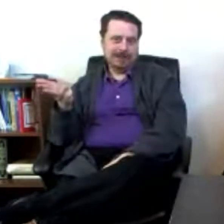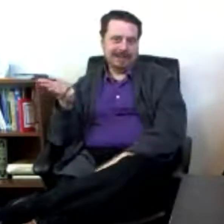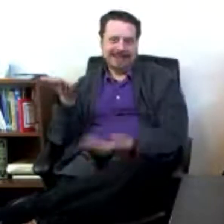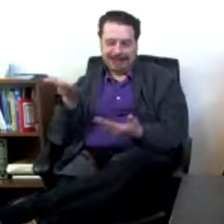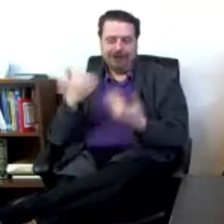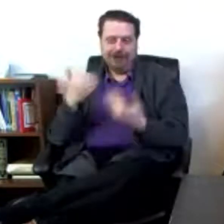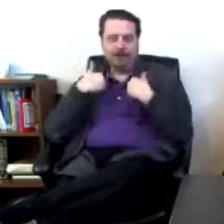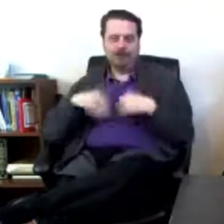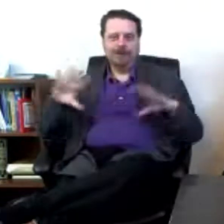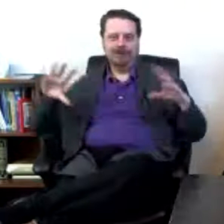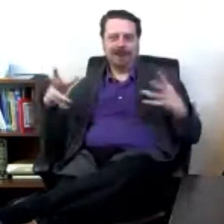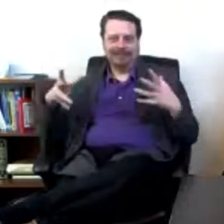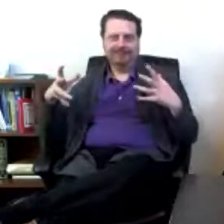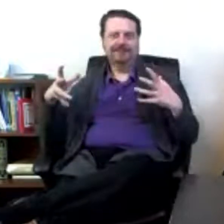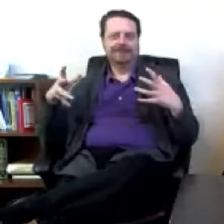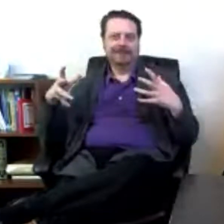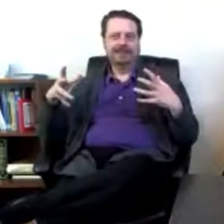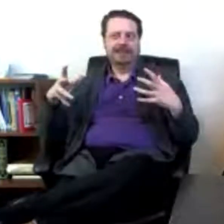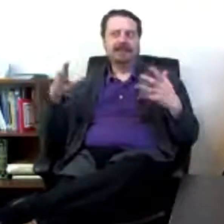to others.